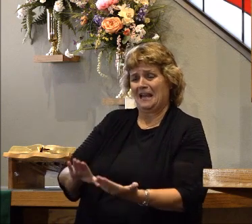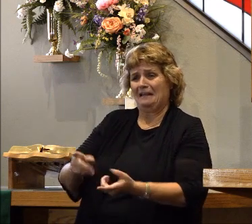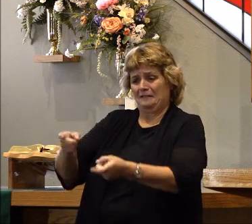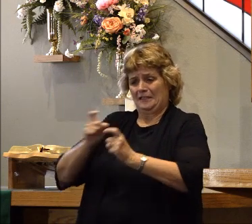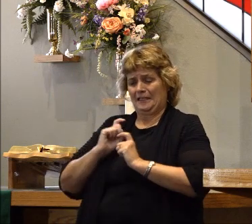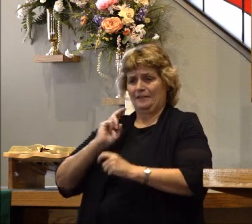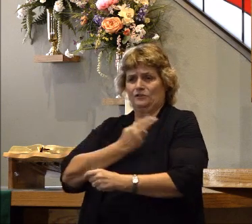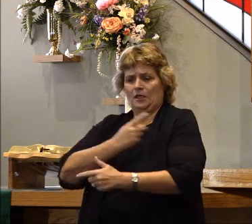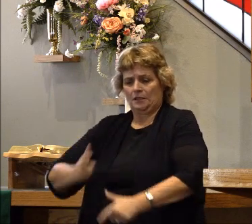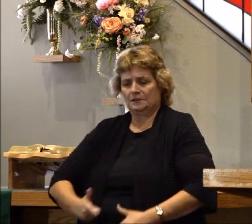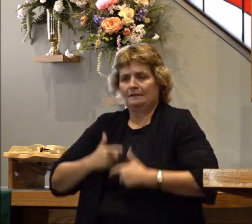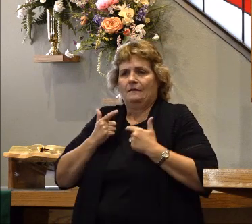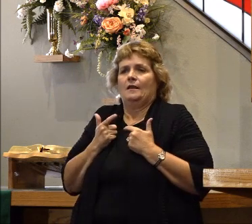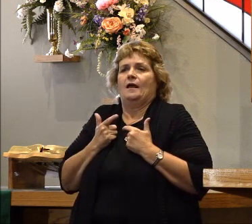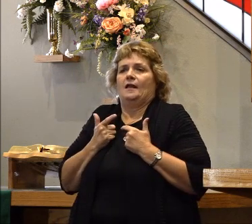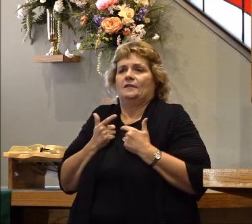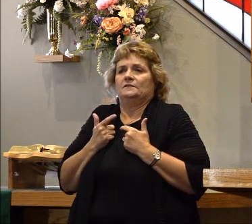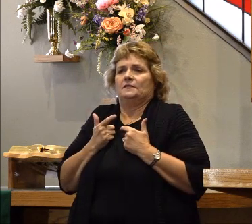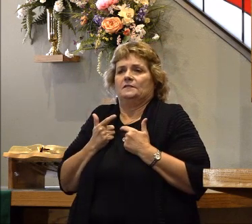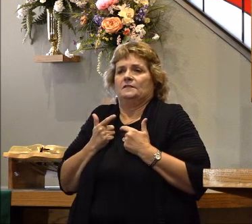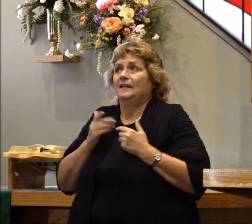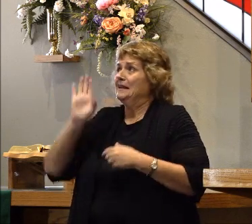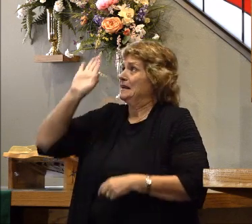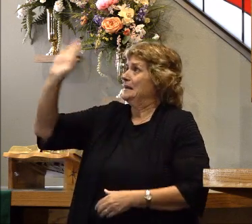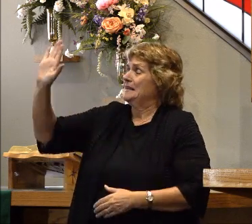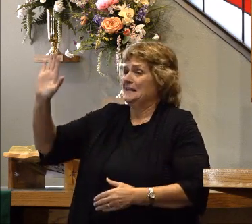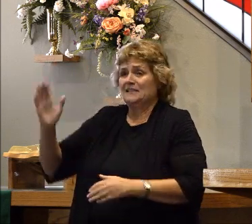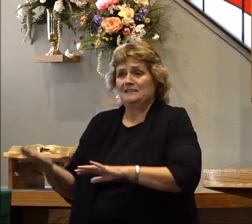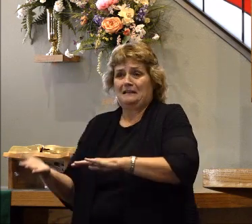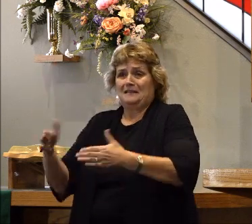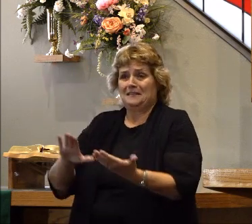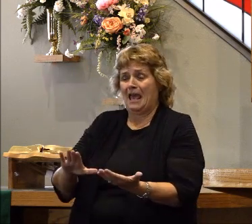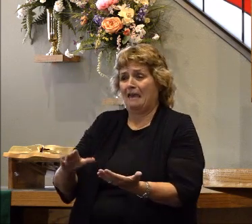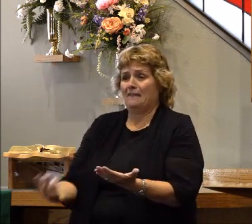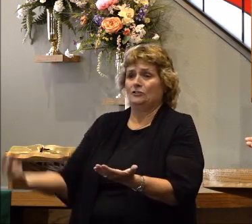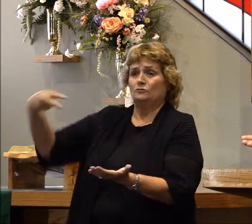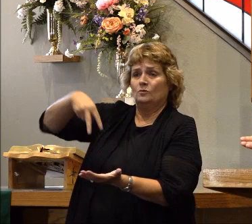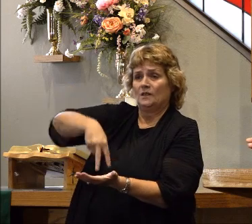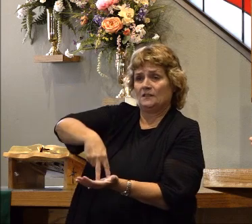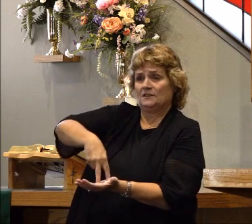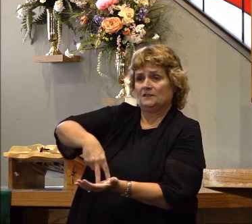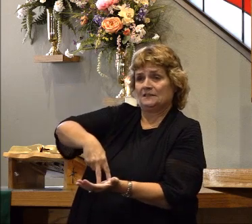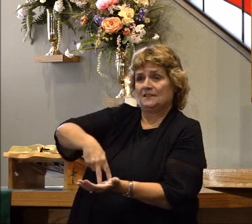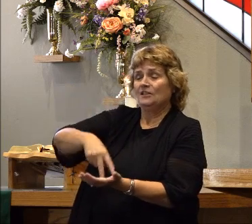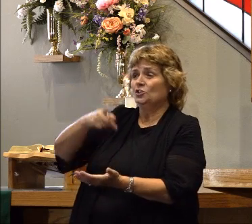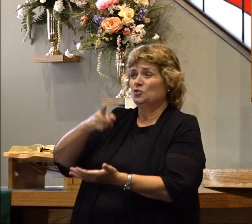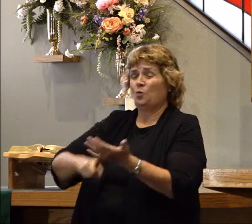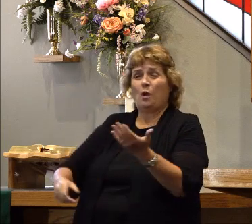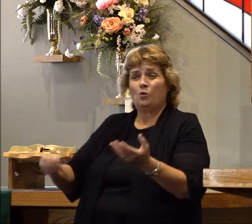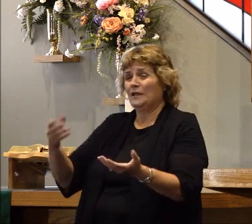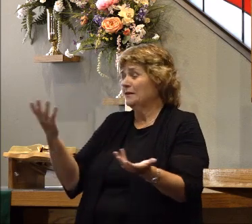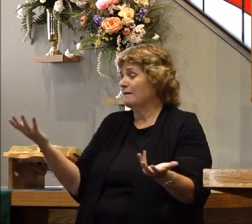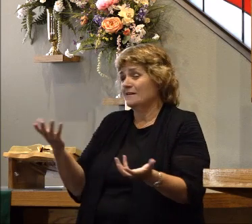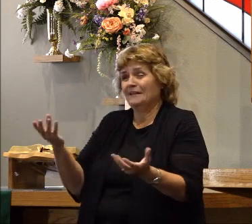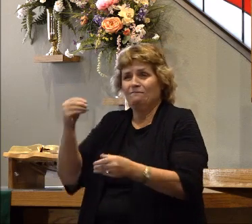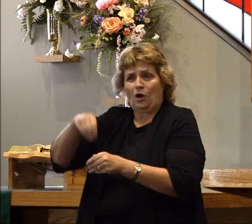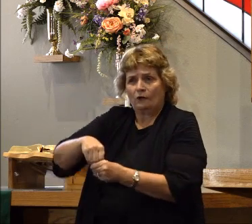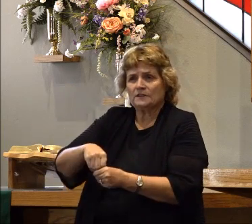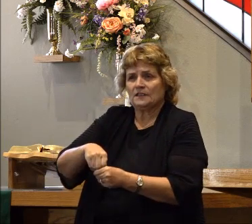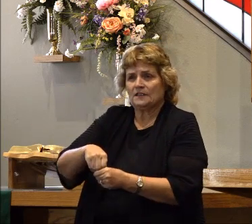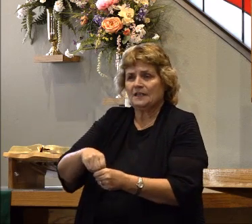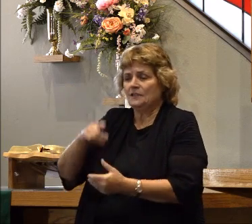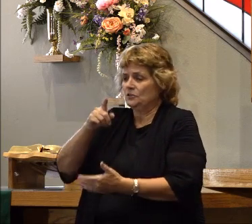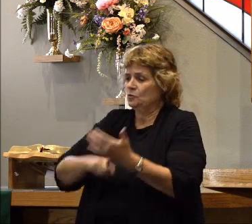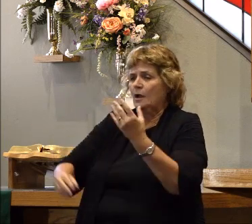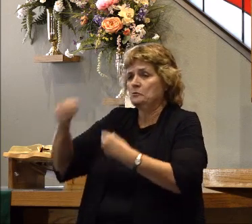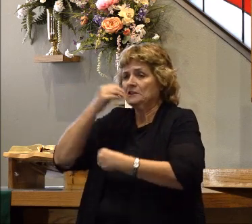submission is what you and I are baptized into. It's what we eat and drink at the rail from the altar